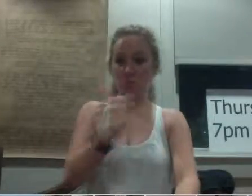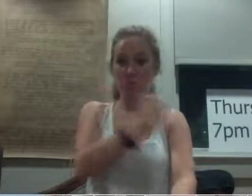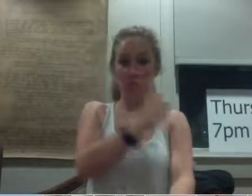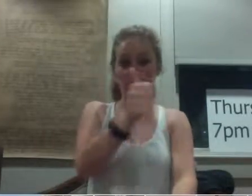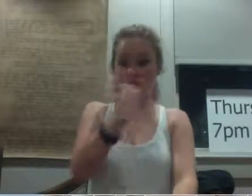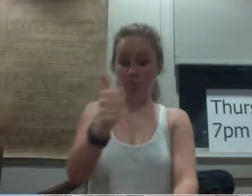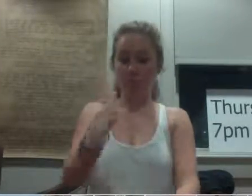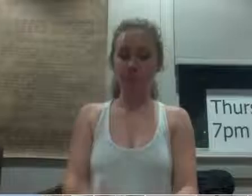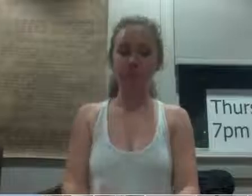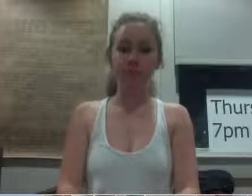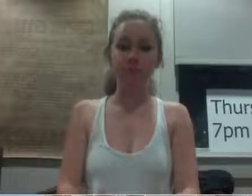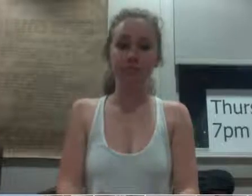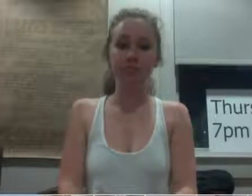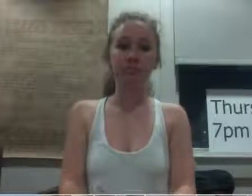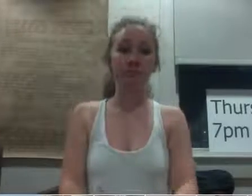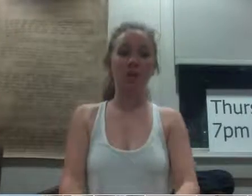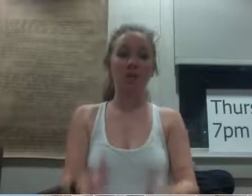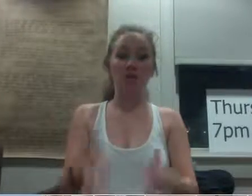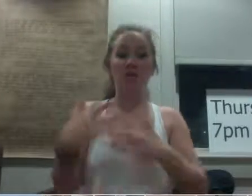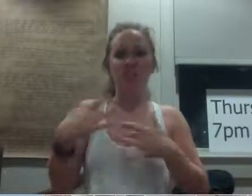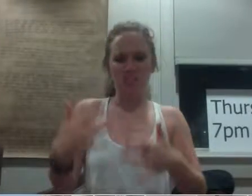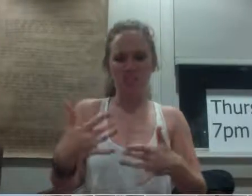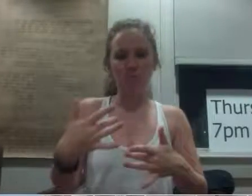And they make their energy themselves.